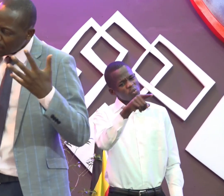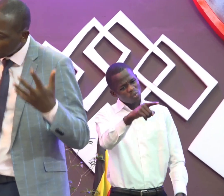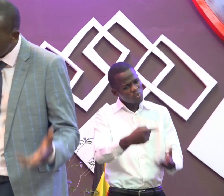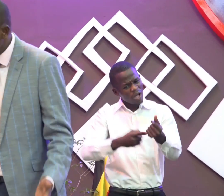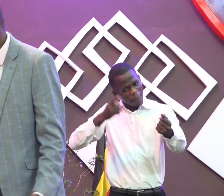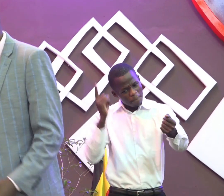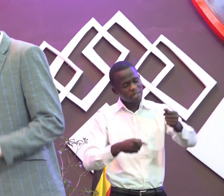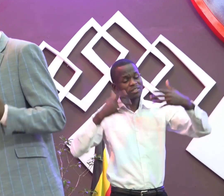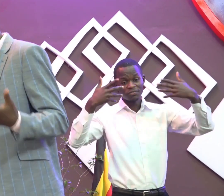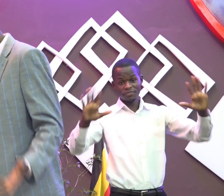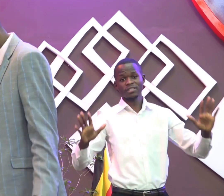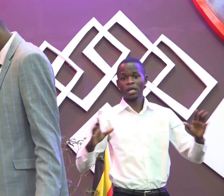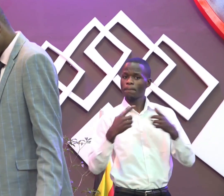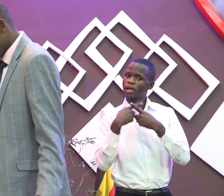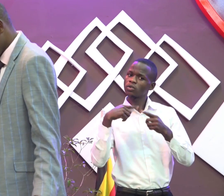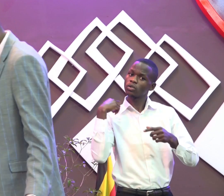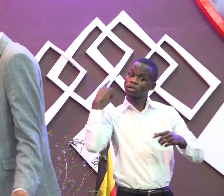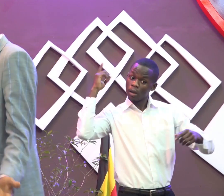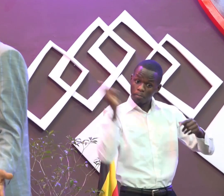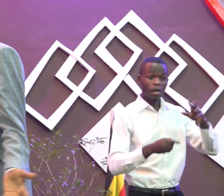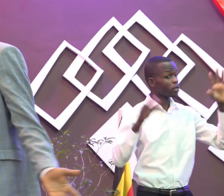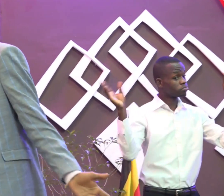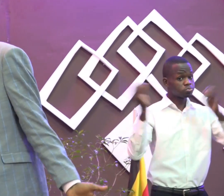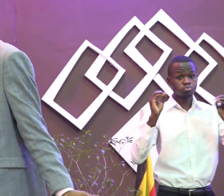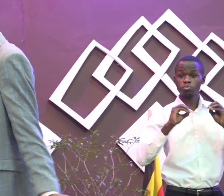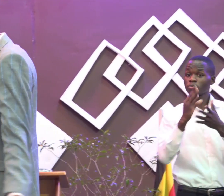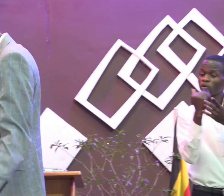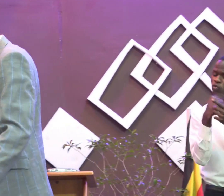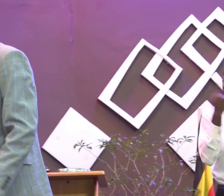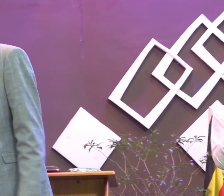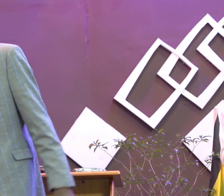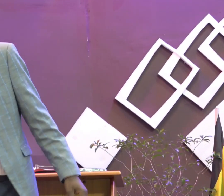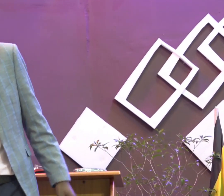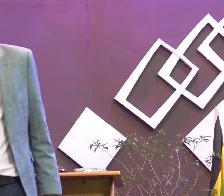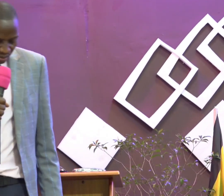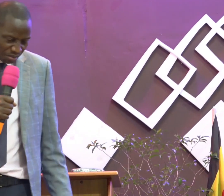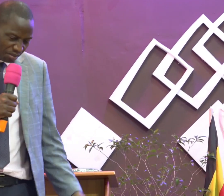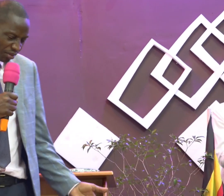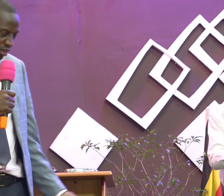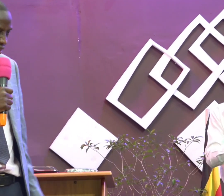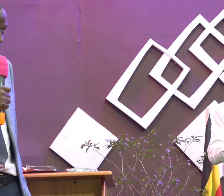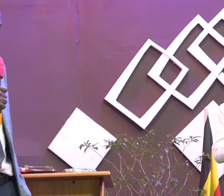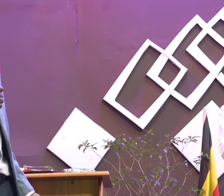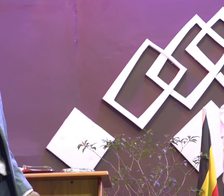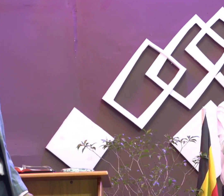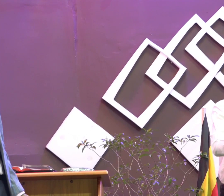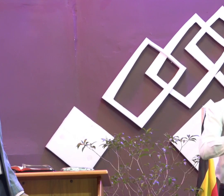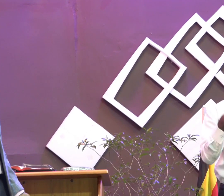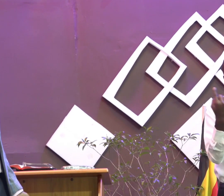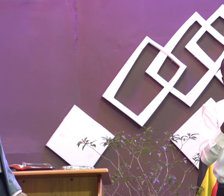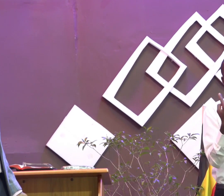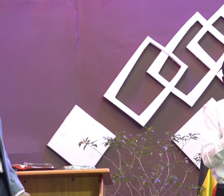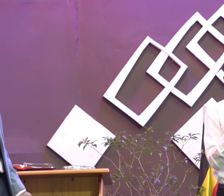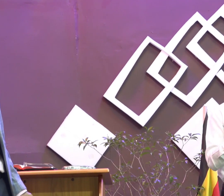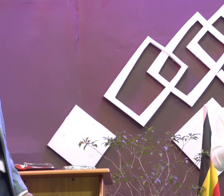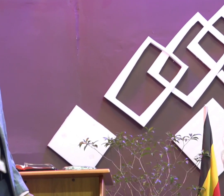nga samukubye nze natambula. So many people came and gathered, and even my mother came and was ready to beat